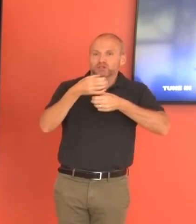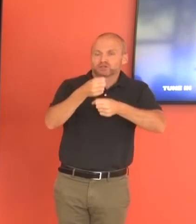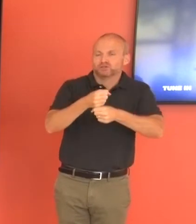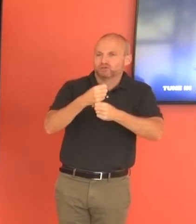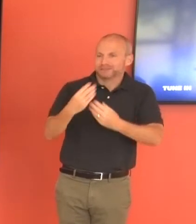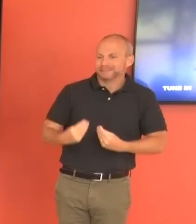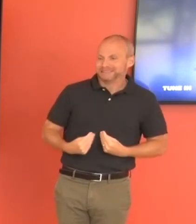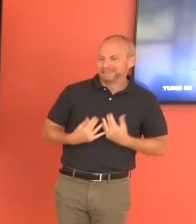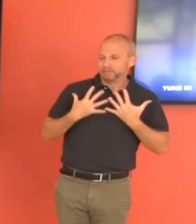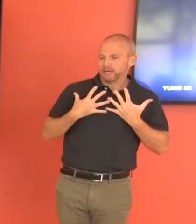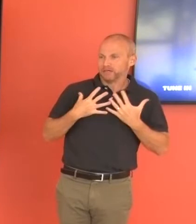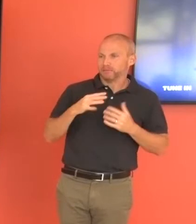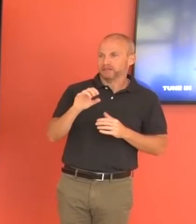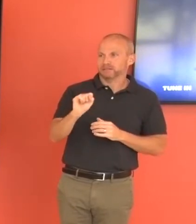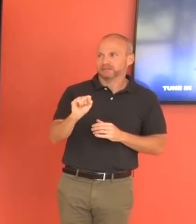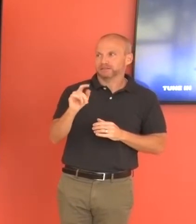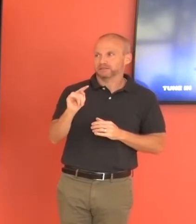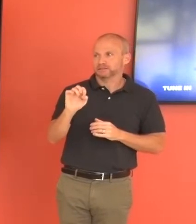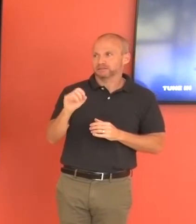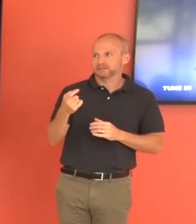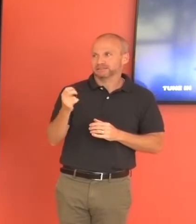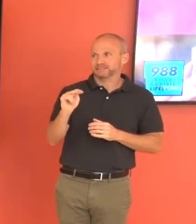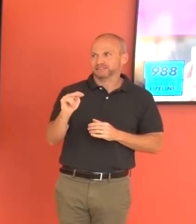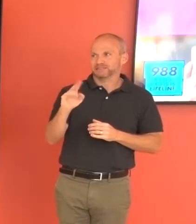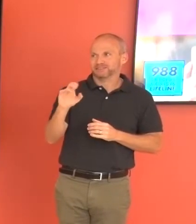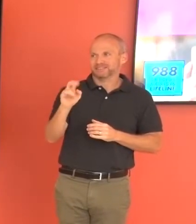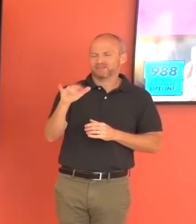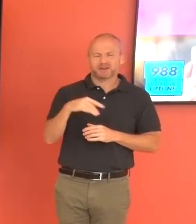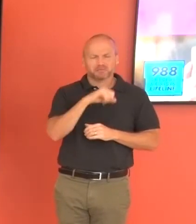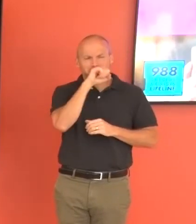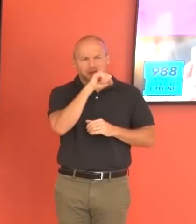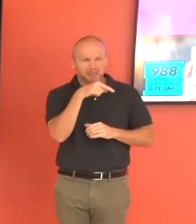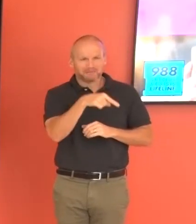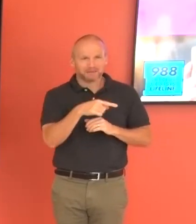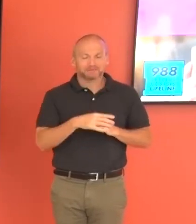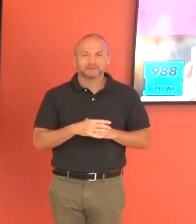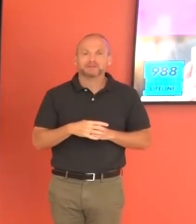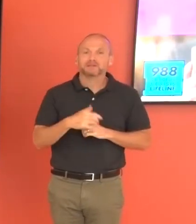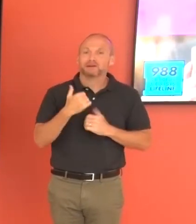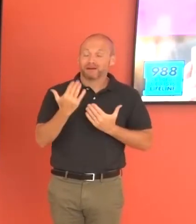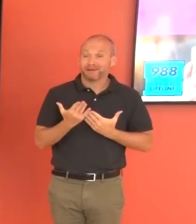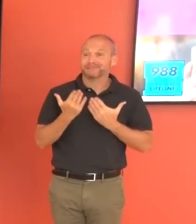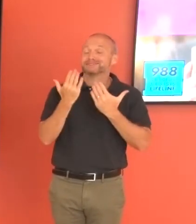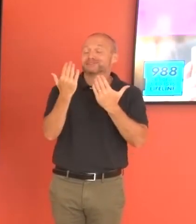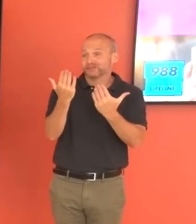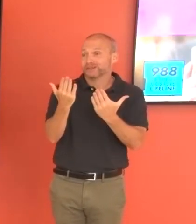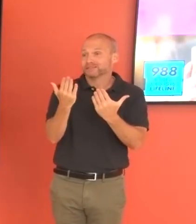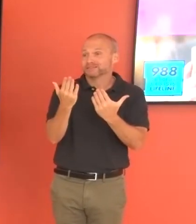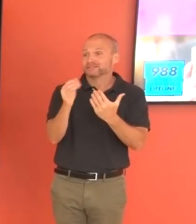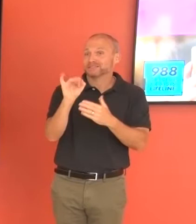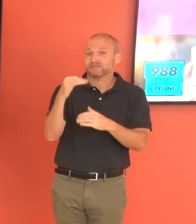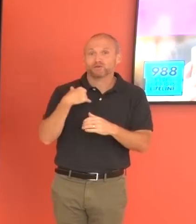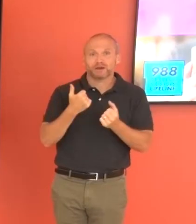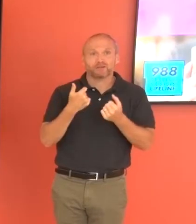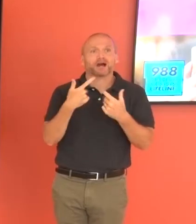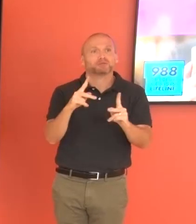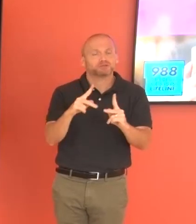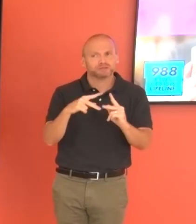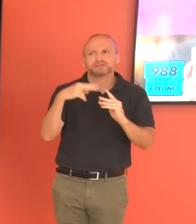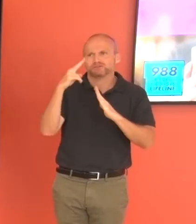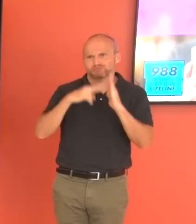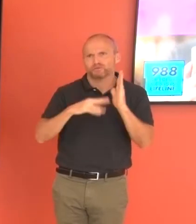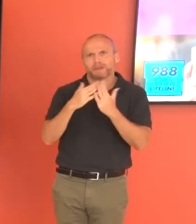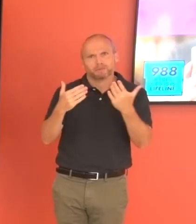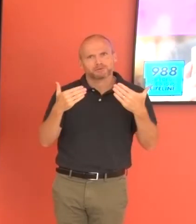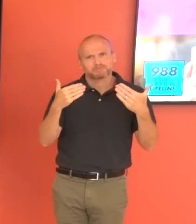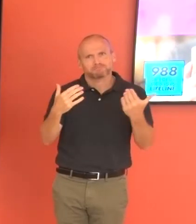Stephen Covey. And so I would actually suggest that, you know, if you have the opportunity to read that book.